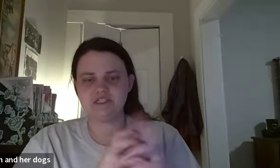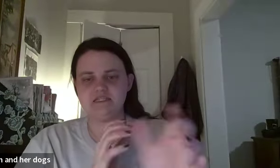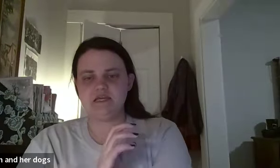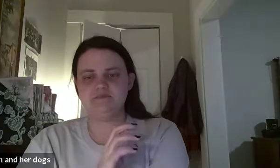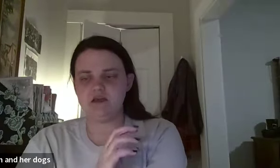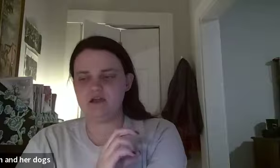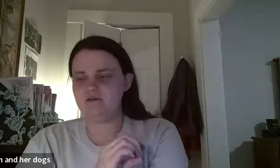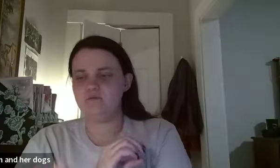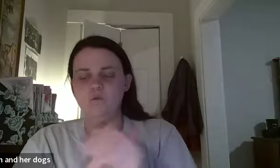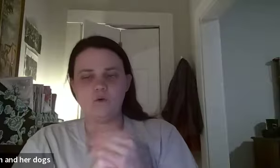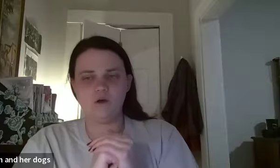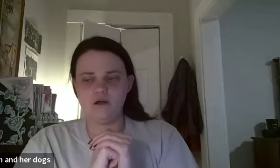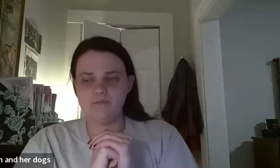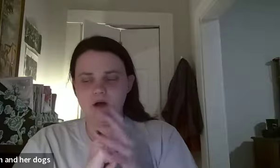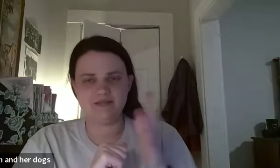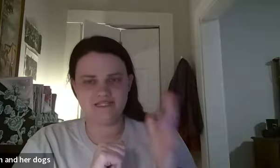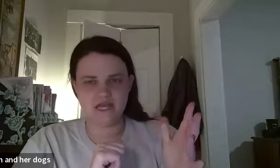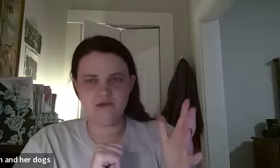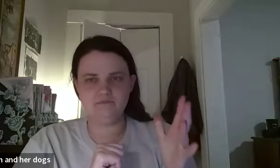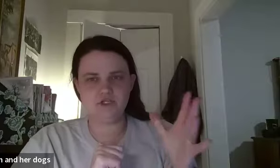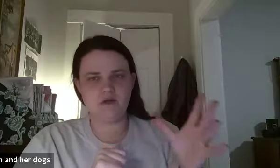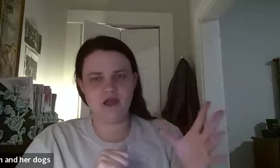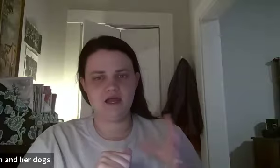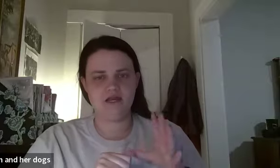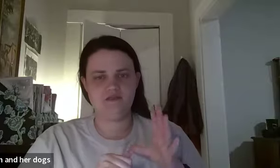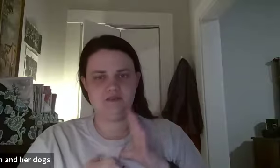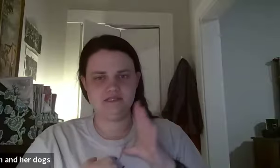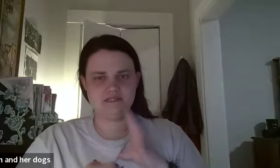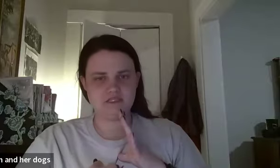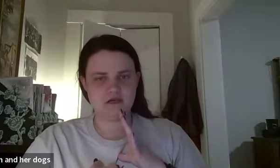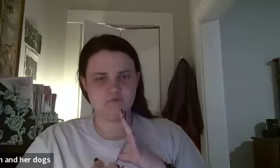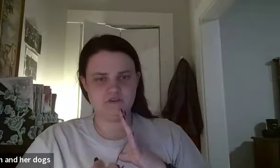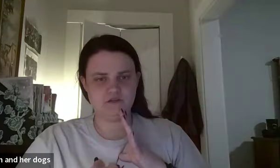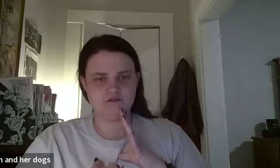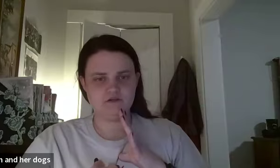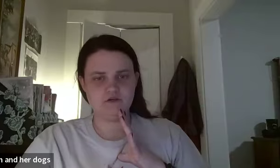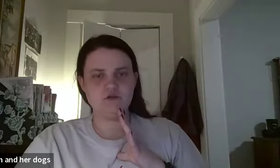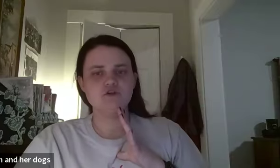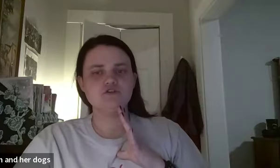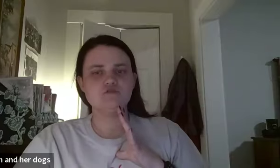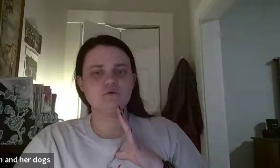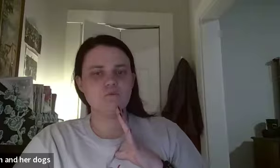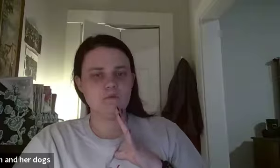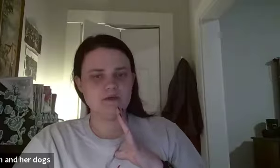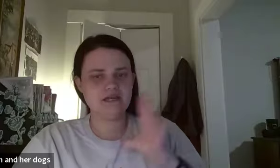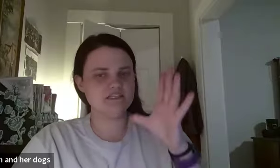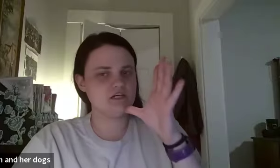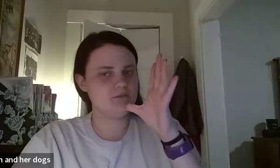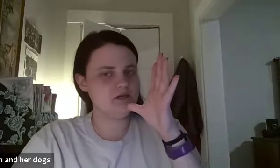just the same sign for mom and dad, but you add this sign with it. So for woman, it's going to